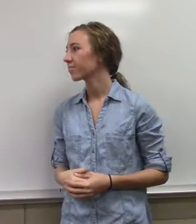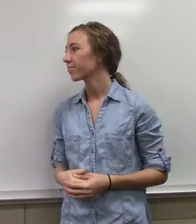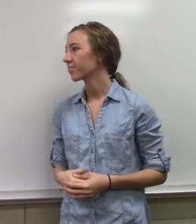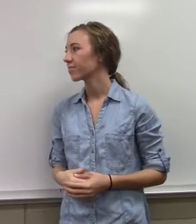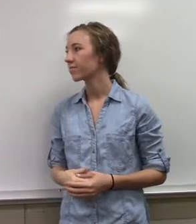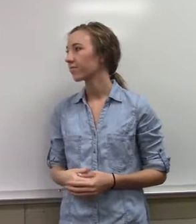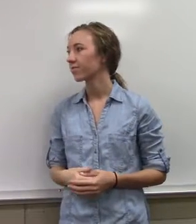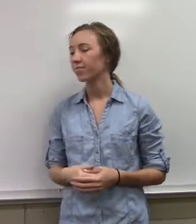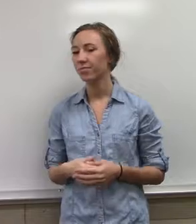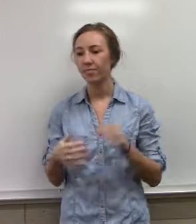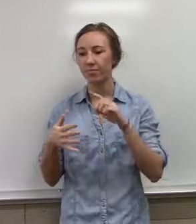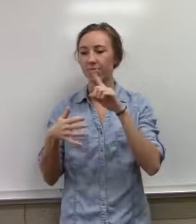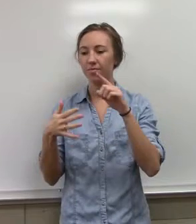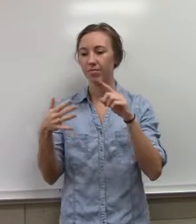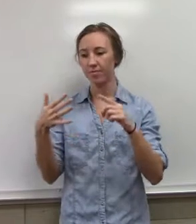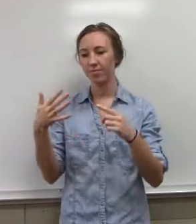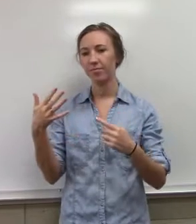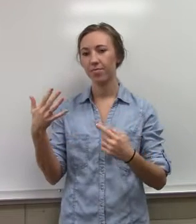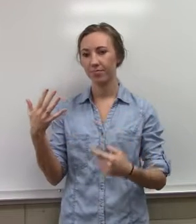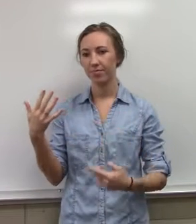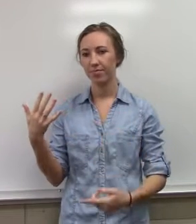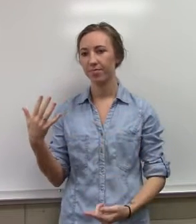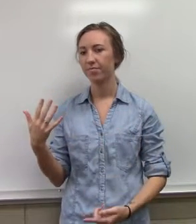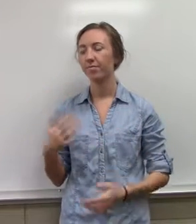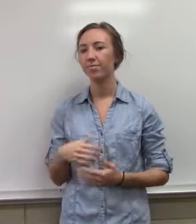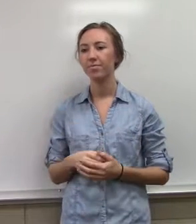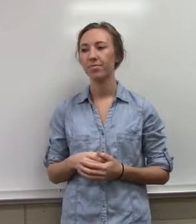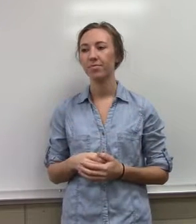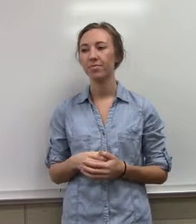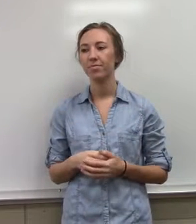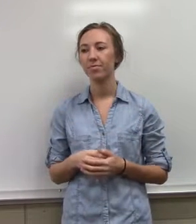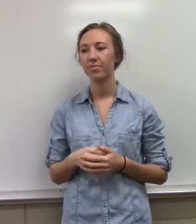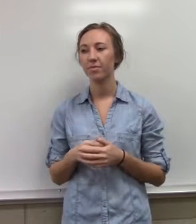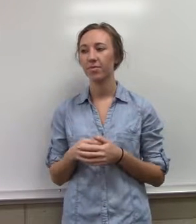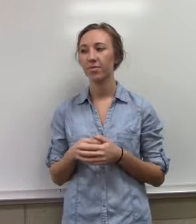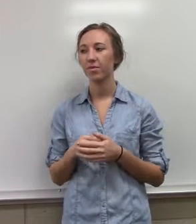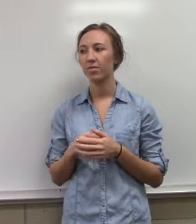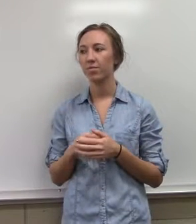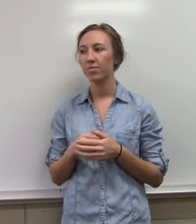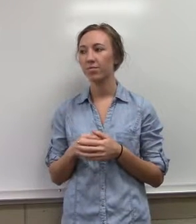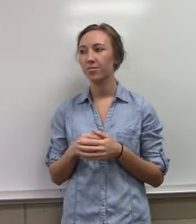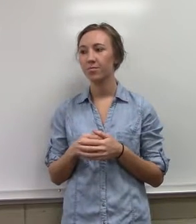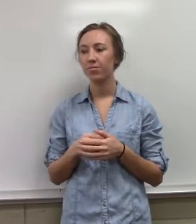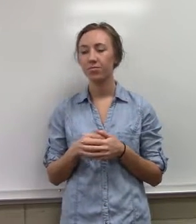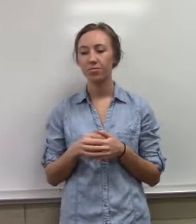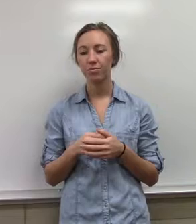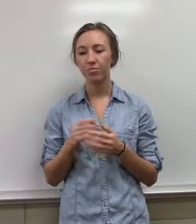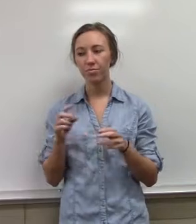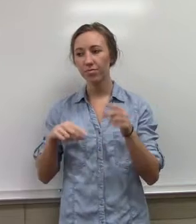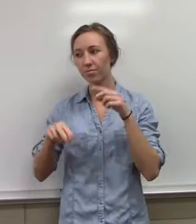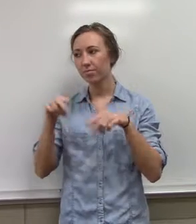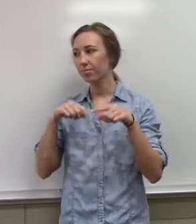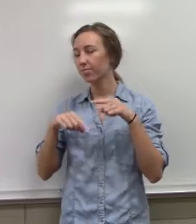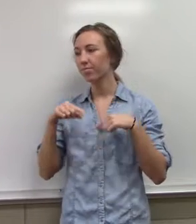gestures, facial expression. Oh, I want to talk briefly too, back to gestures. It's a little bit of a